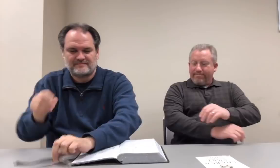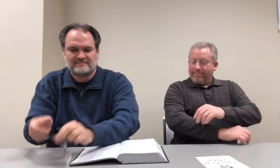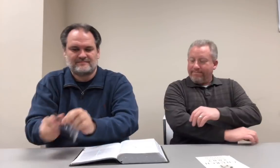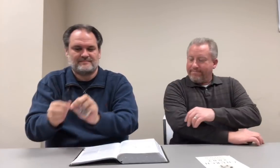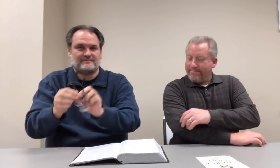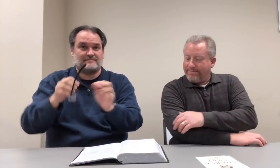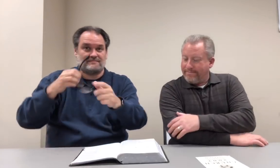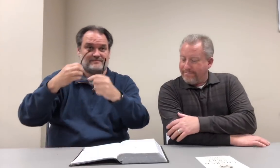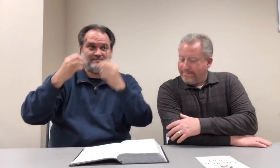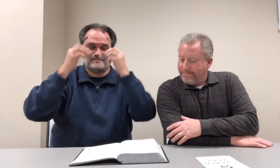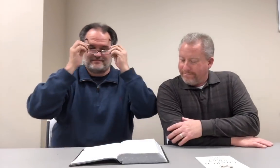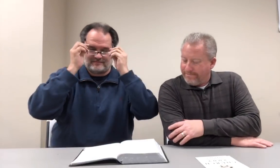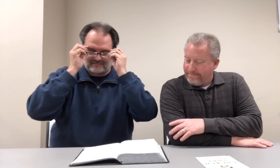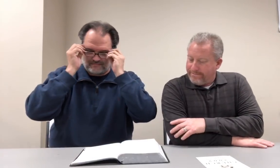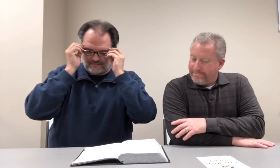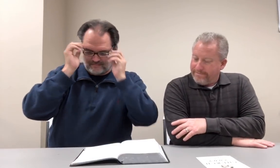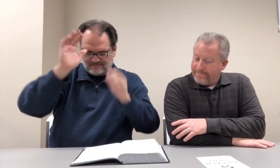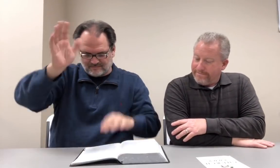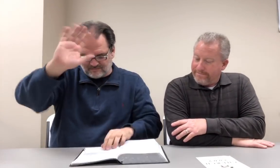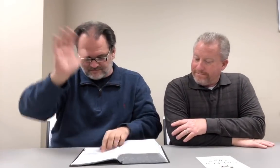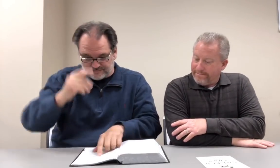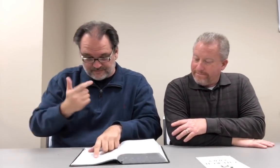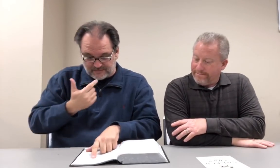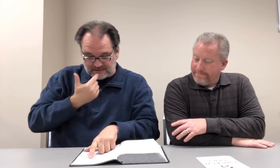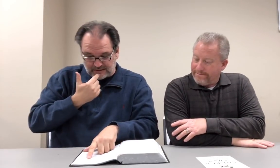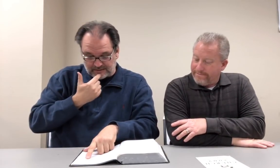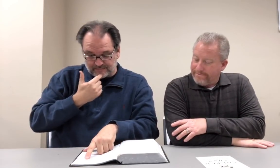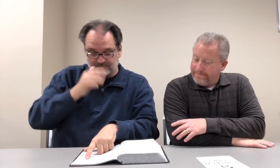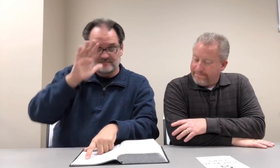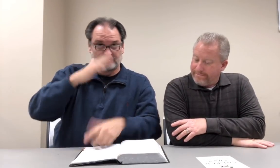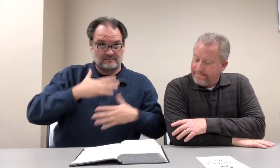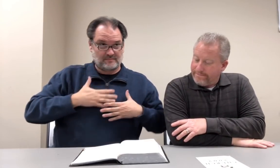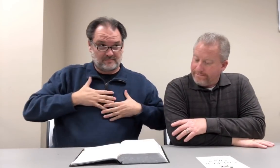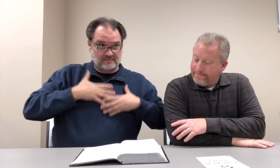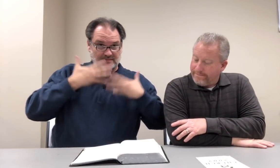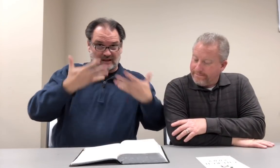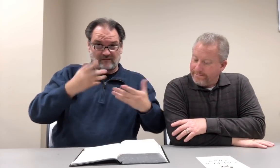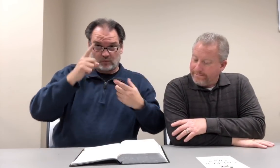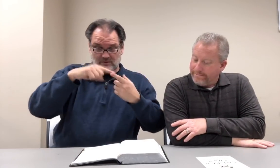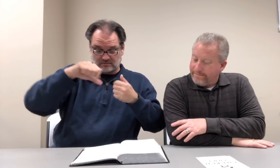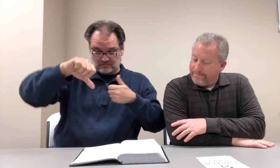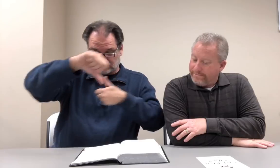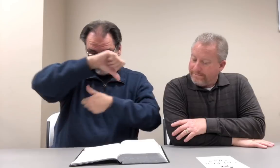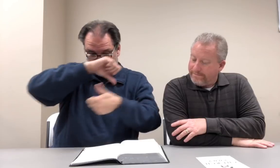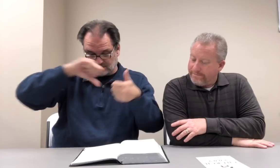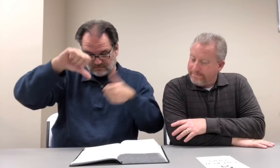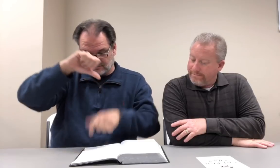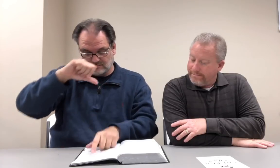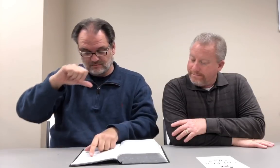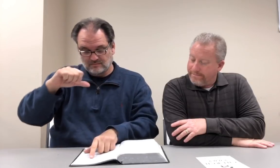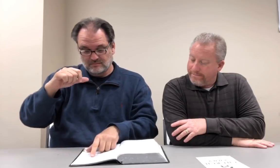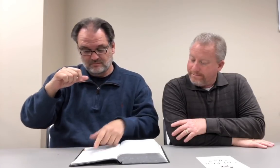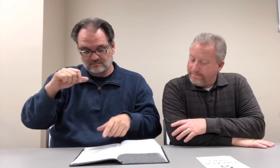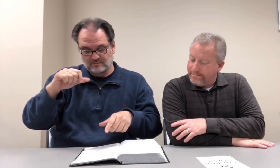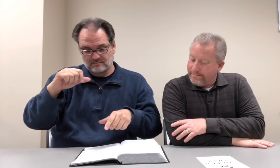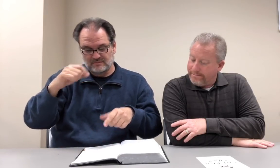regardless of the dangers that we do, we have to know that first of all, God is far outside of our emotion. God is not captured,